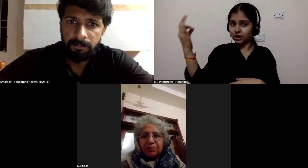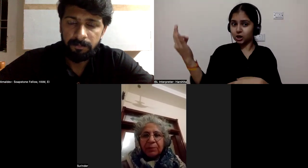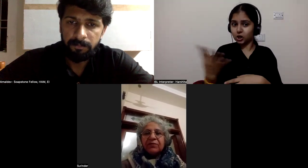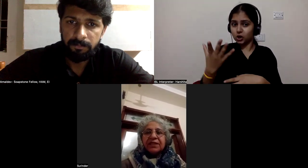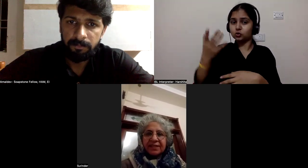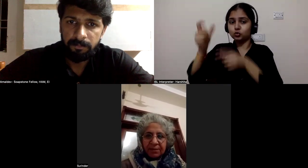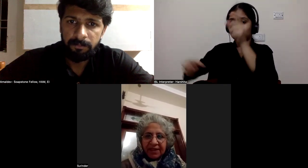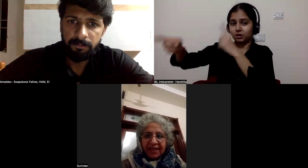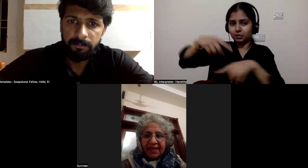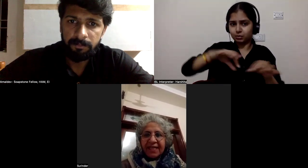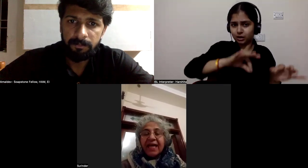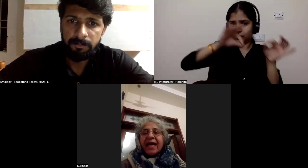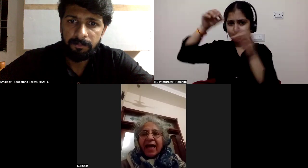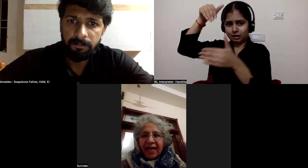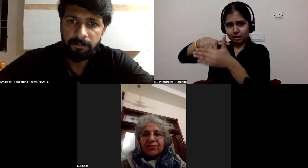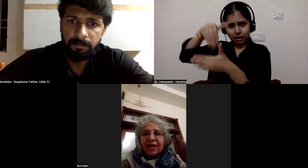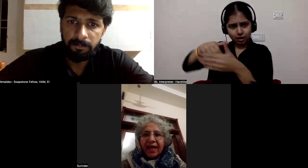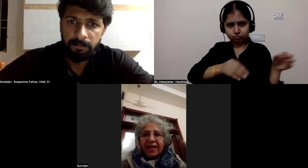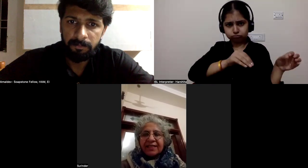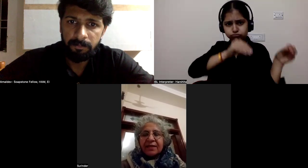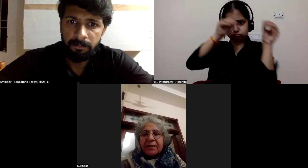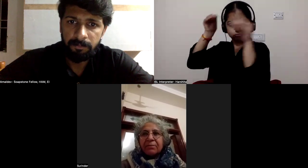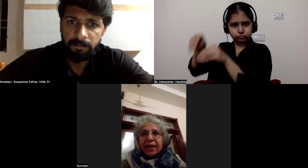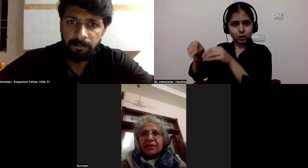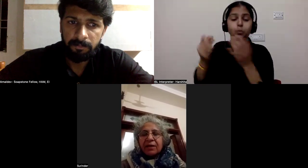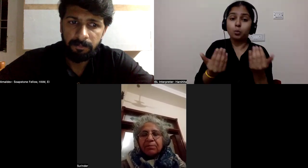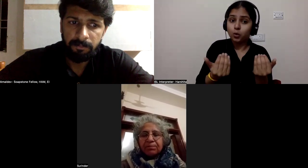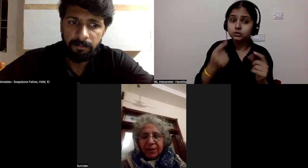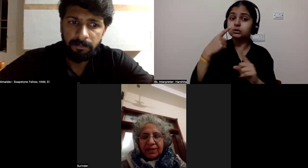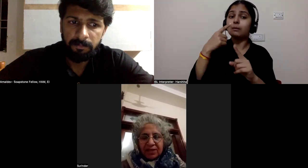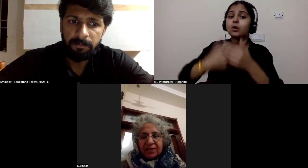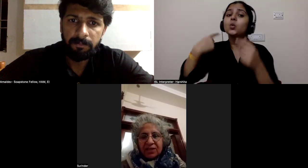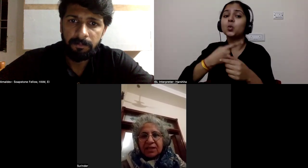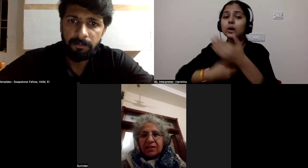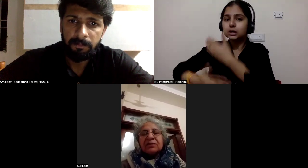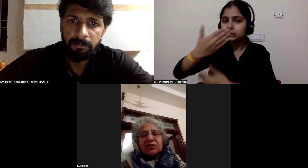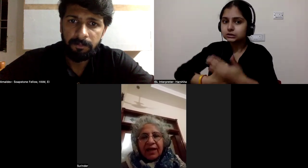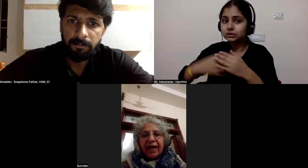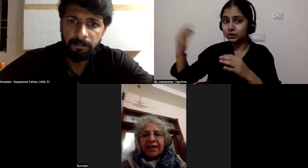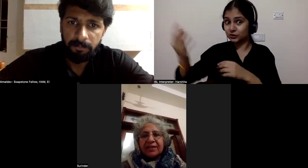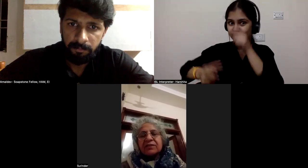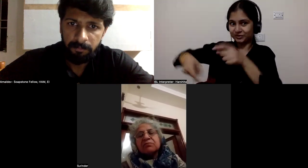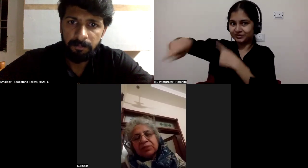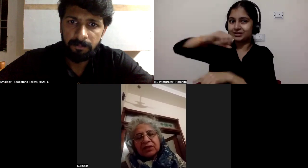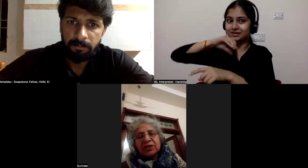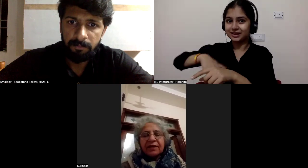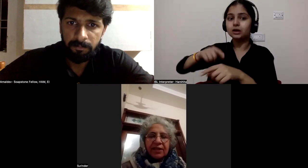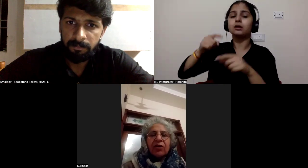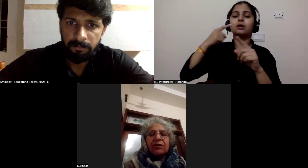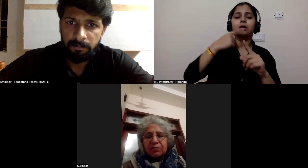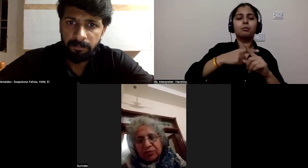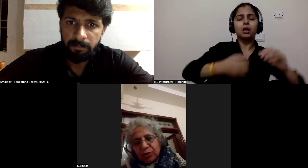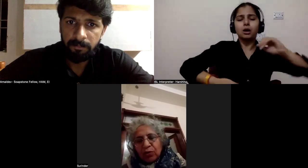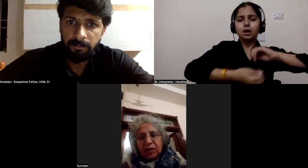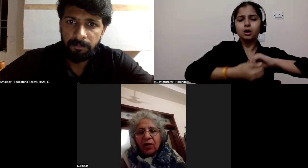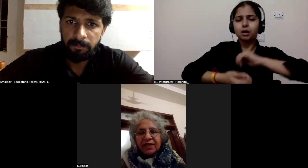generation of people with disabilities, as well as make the persons, your allies, be it hearing